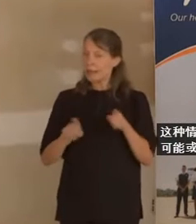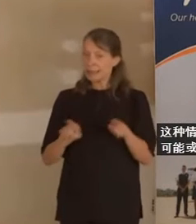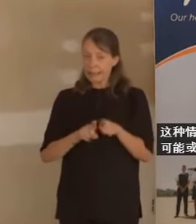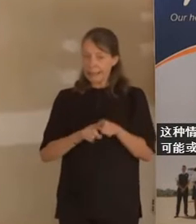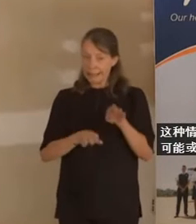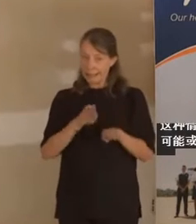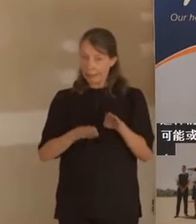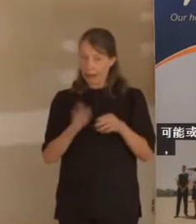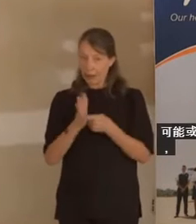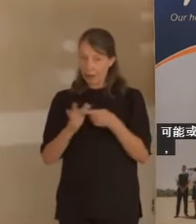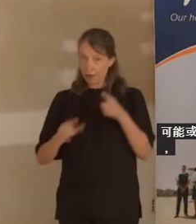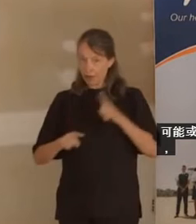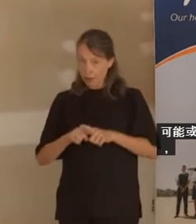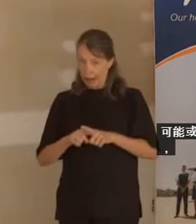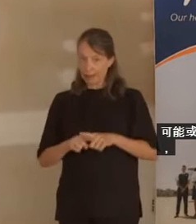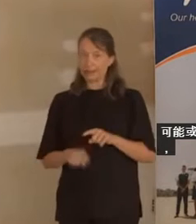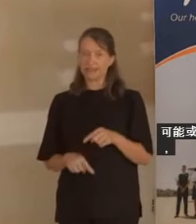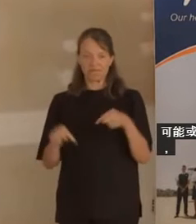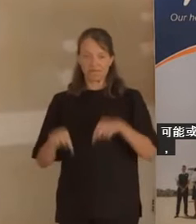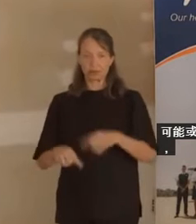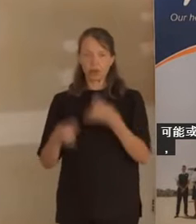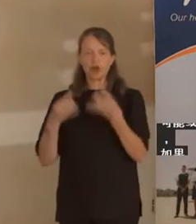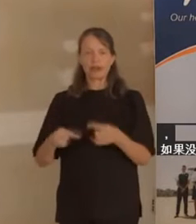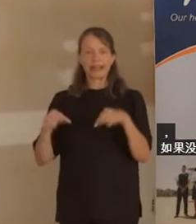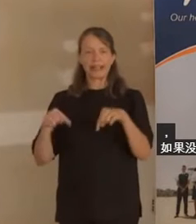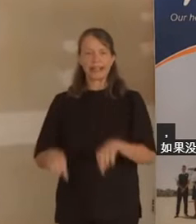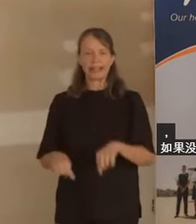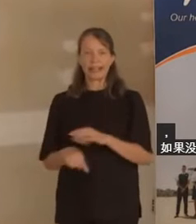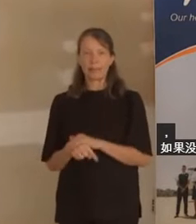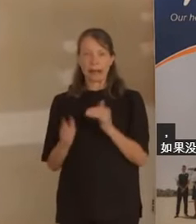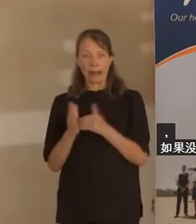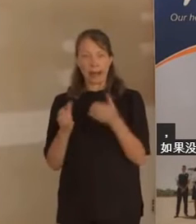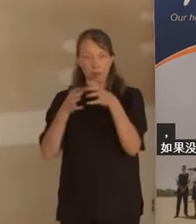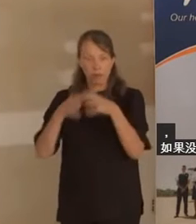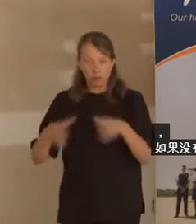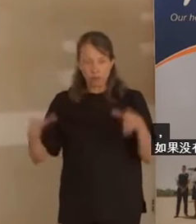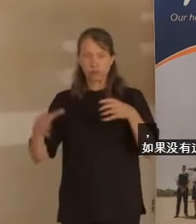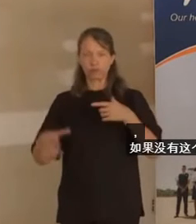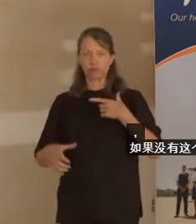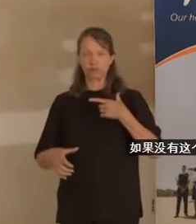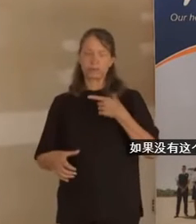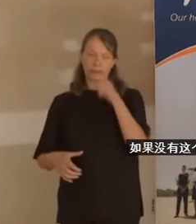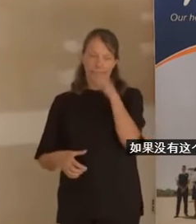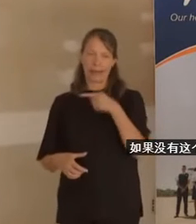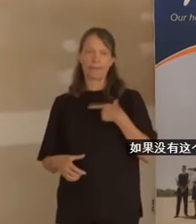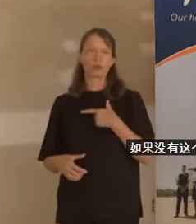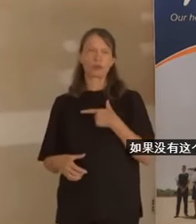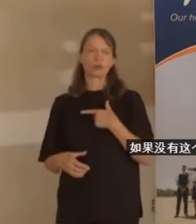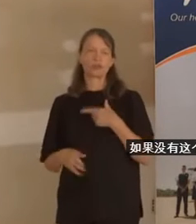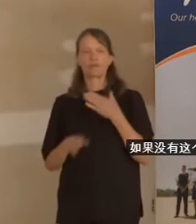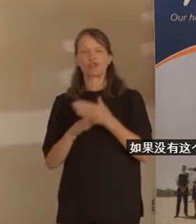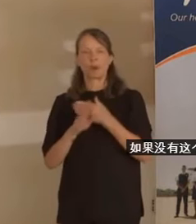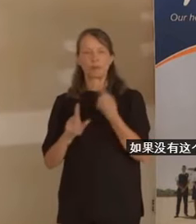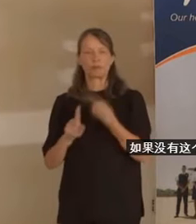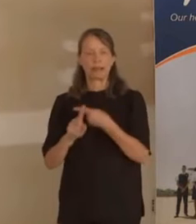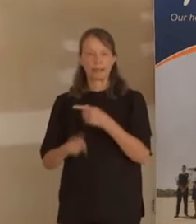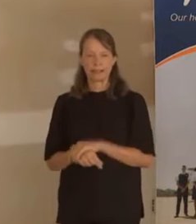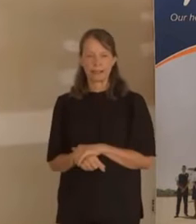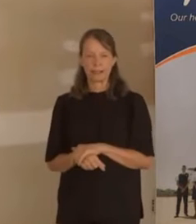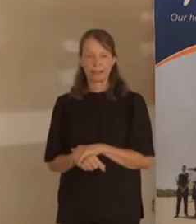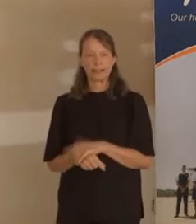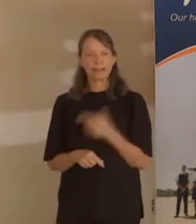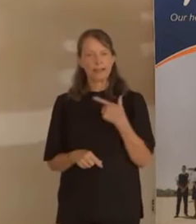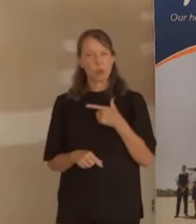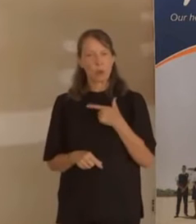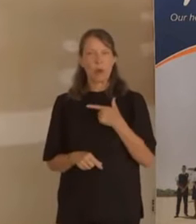John said, would not have been able to expand at the rate that they've expanded here without this program. Jobs Plus is all about bringing